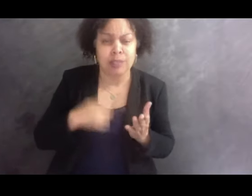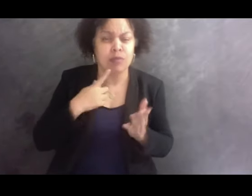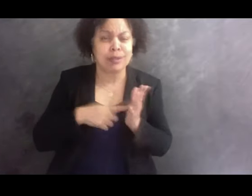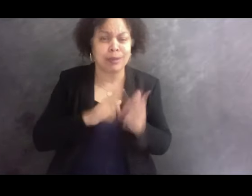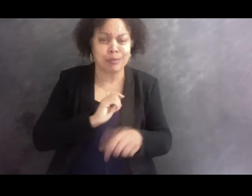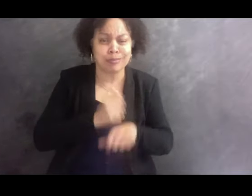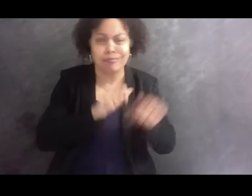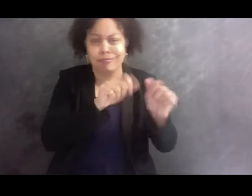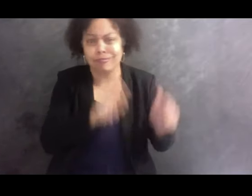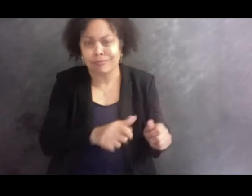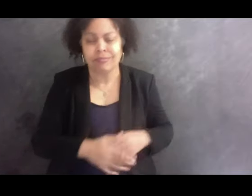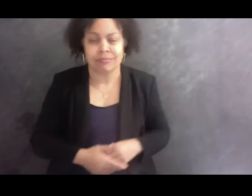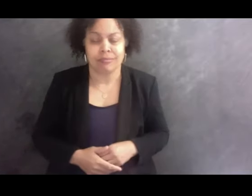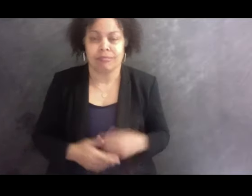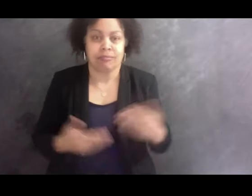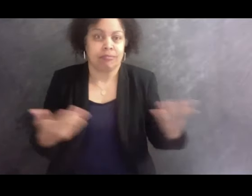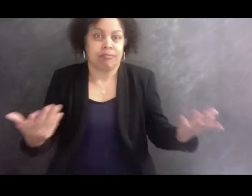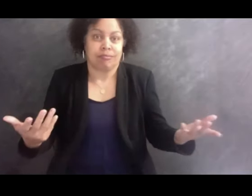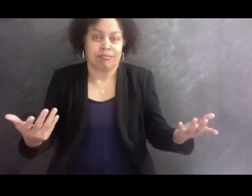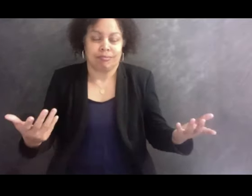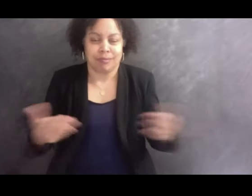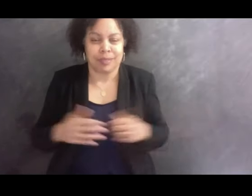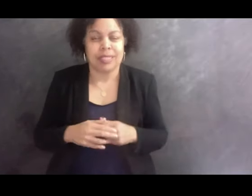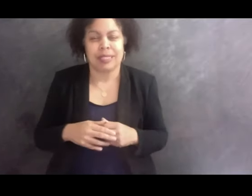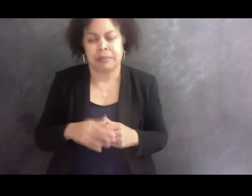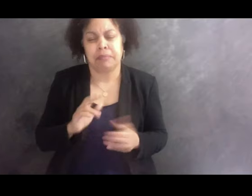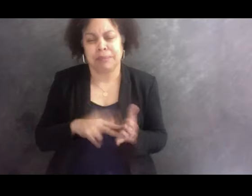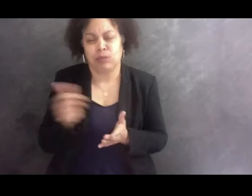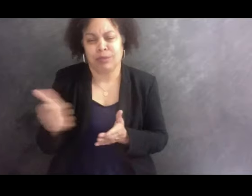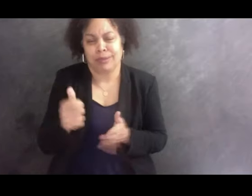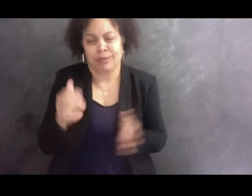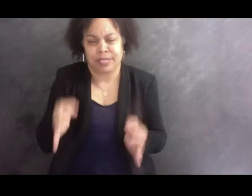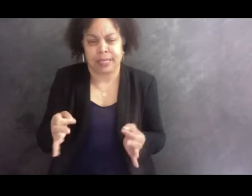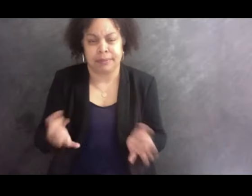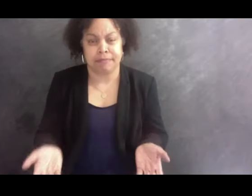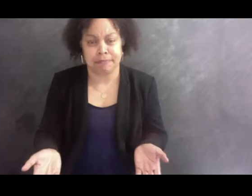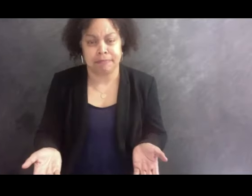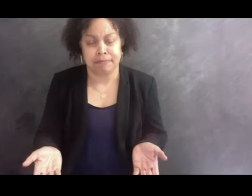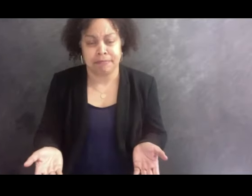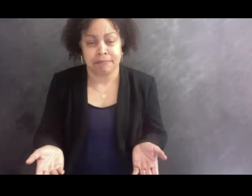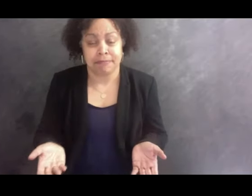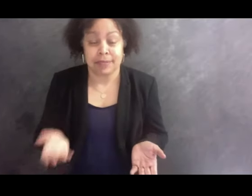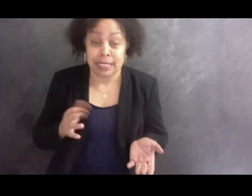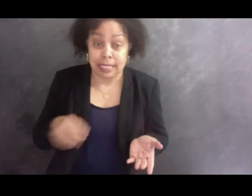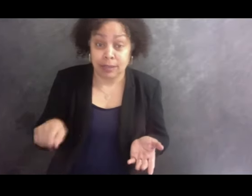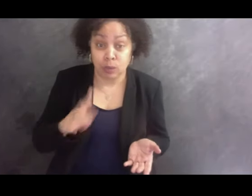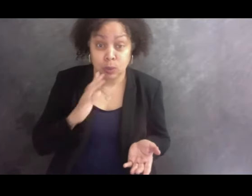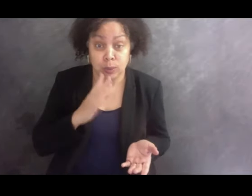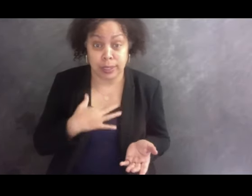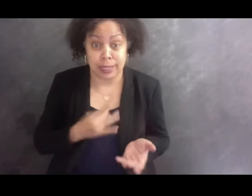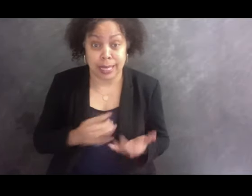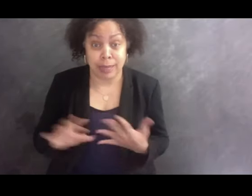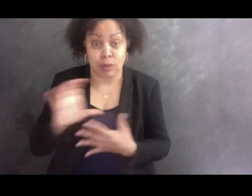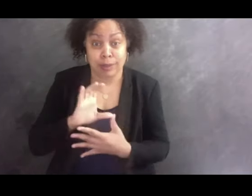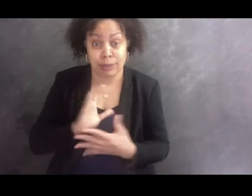So really, this is a place for you to exercise agency and choice. If you want the criteria of